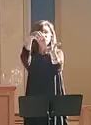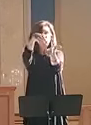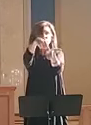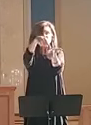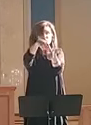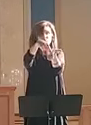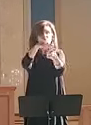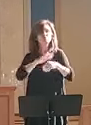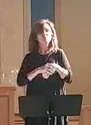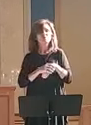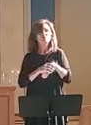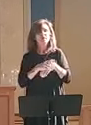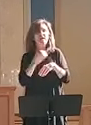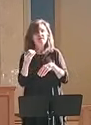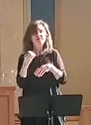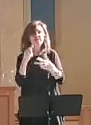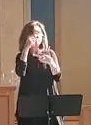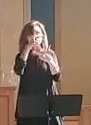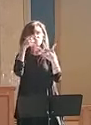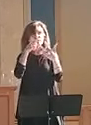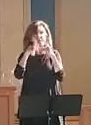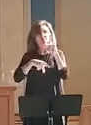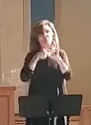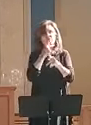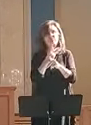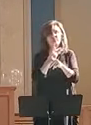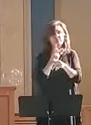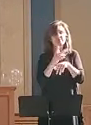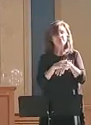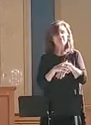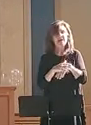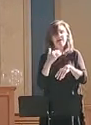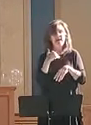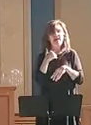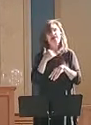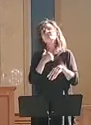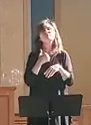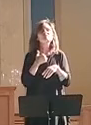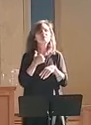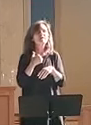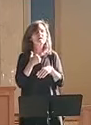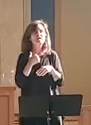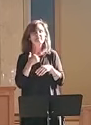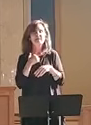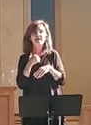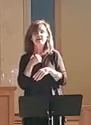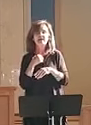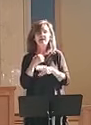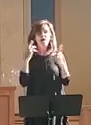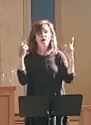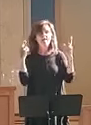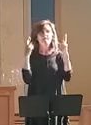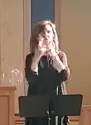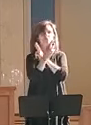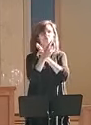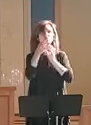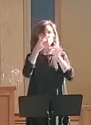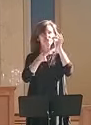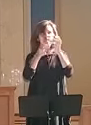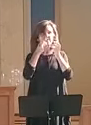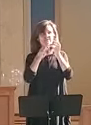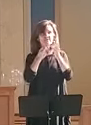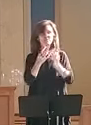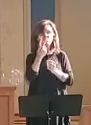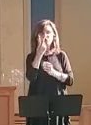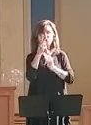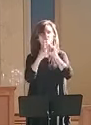due, and it is in three forms. We have mutual justice between myself and another human, to render what's